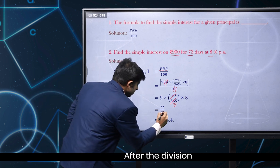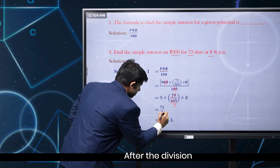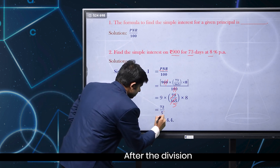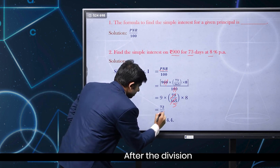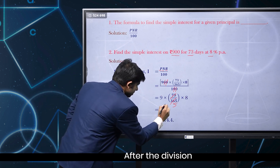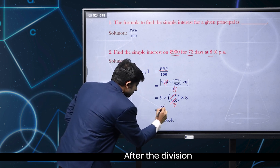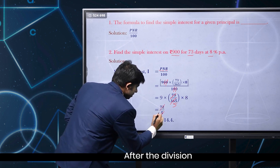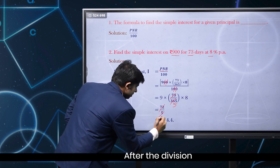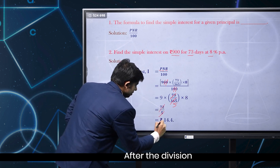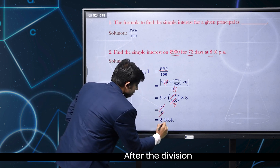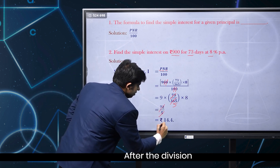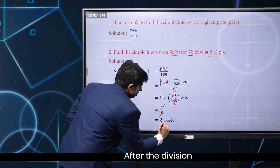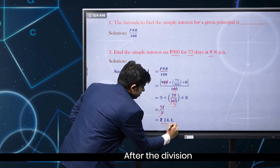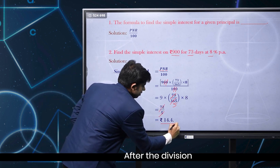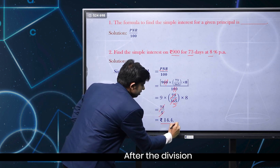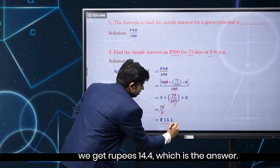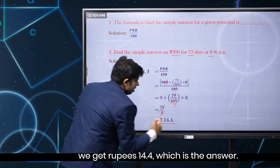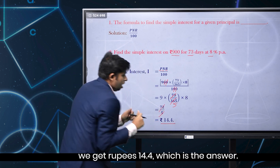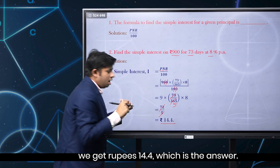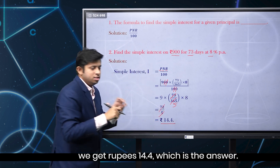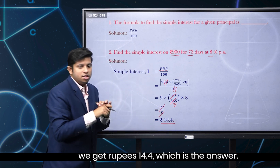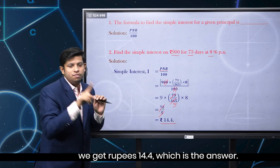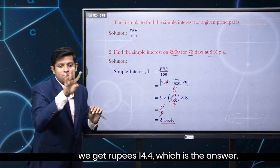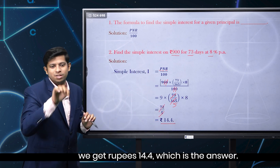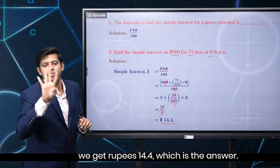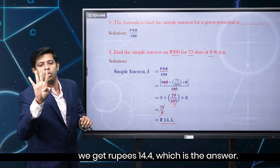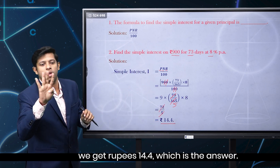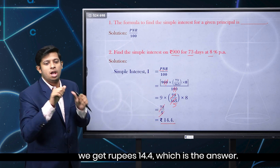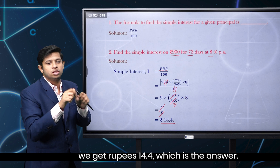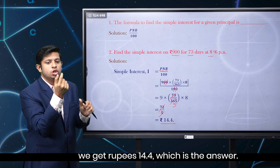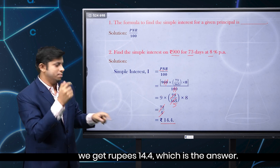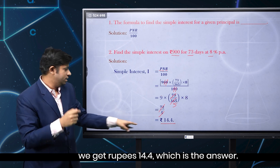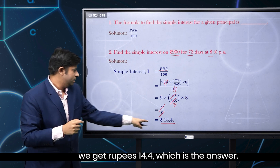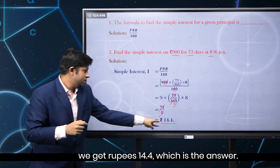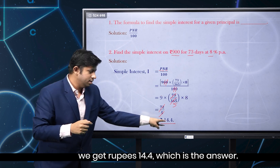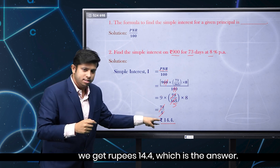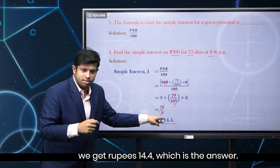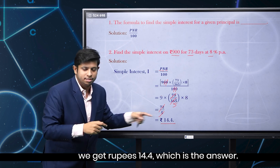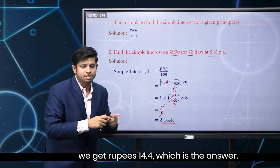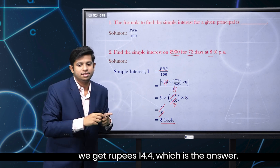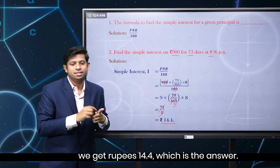After the division, we get rupees 14.4, which is the